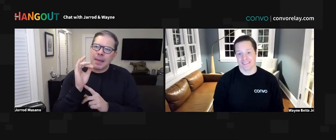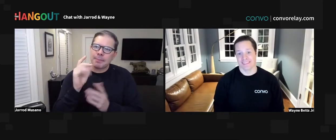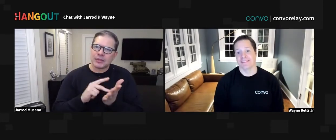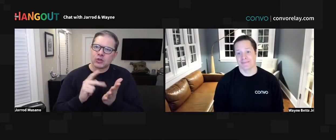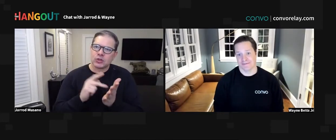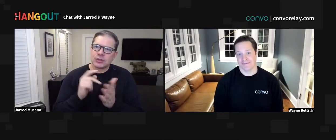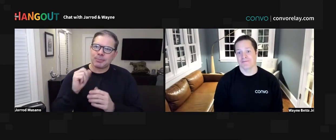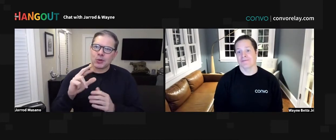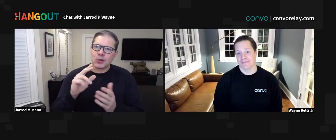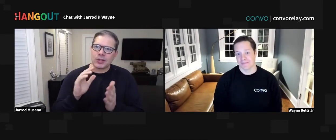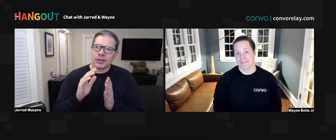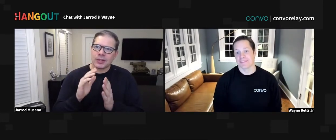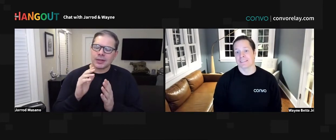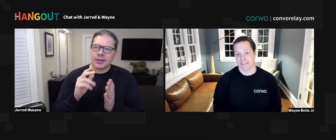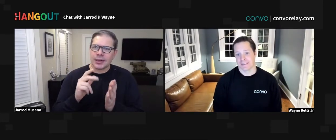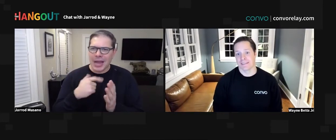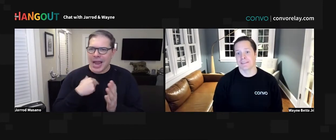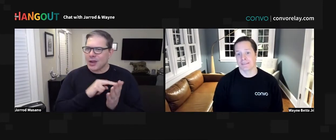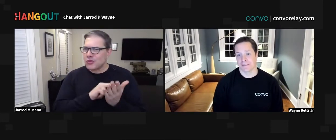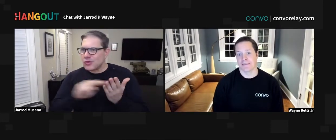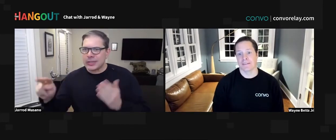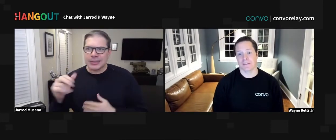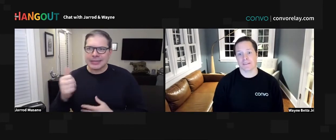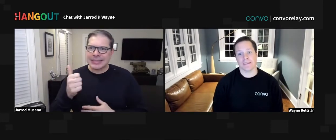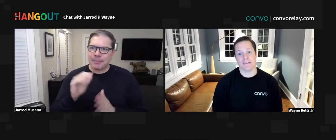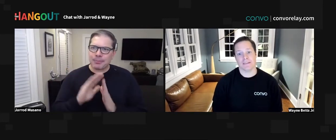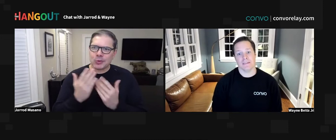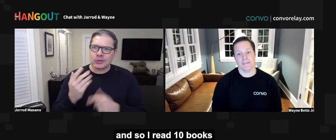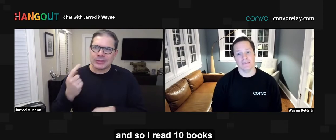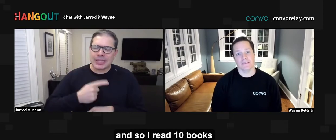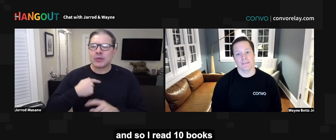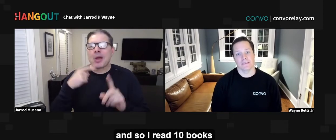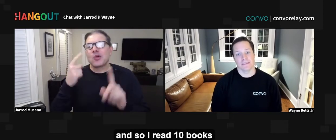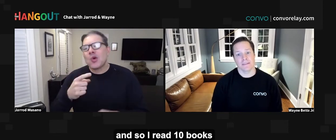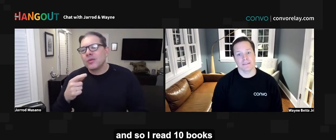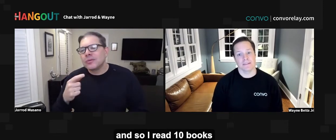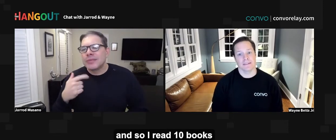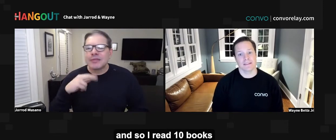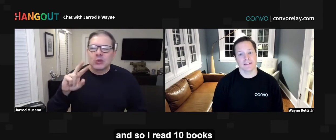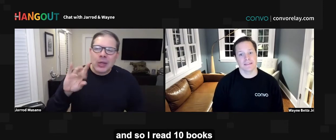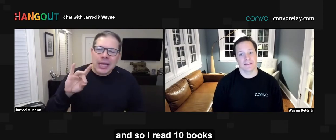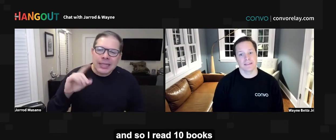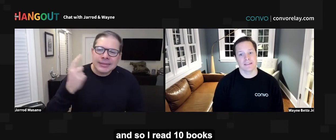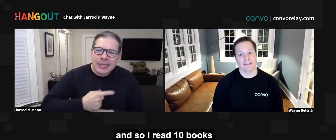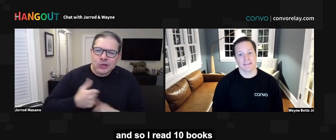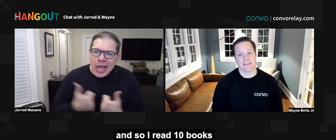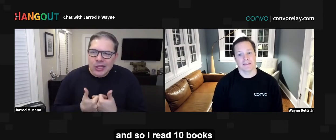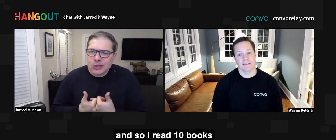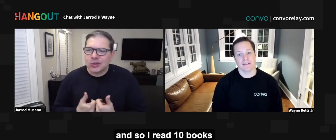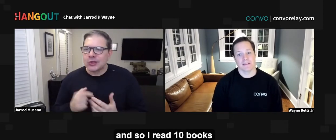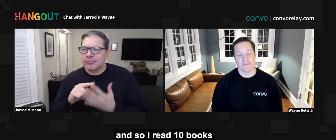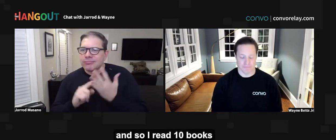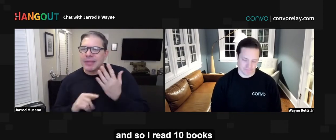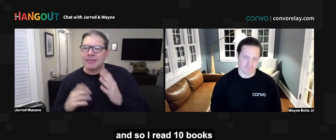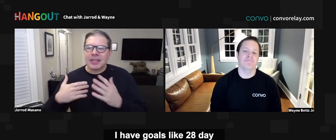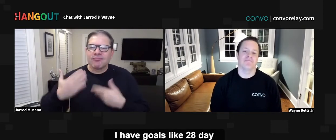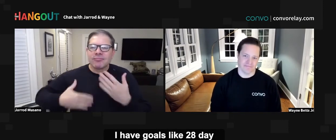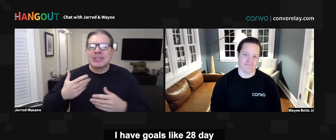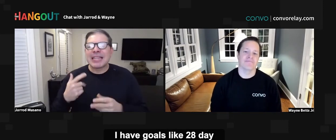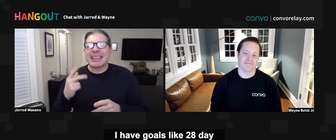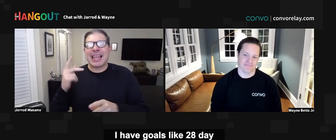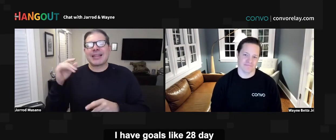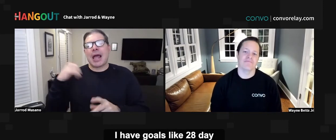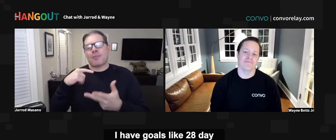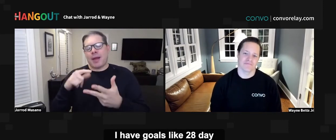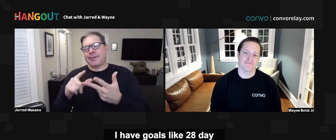it summarizes everything, like 8 pages per. And so I read 10 books a day that way. I